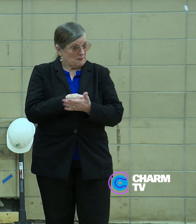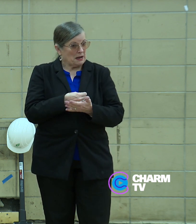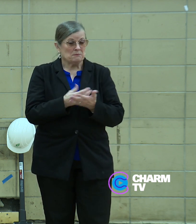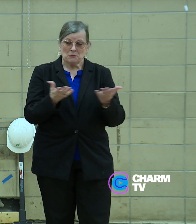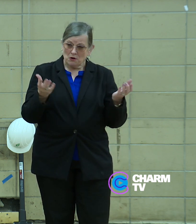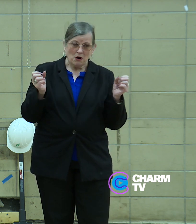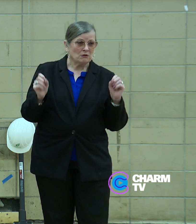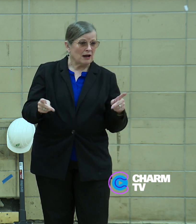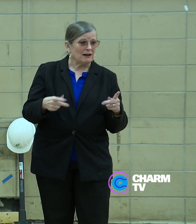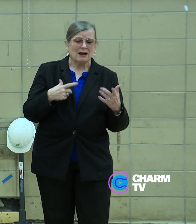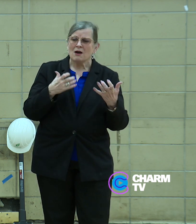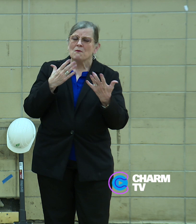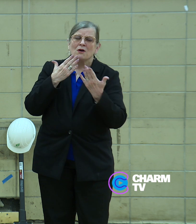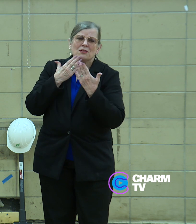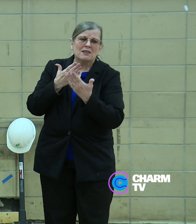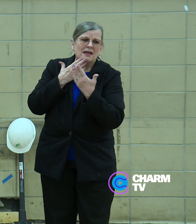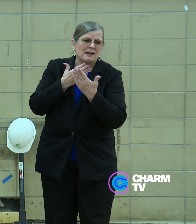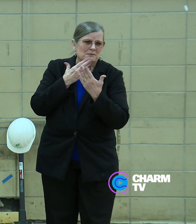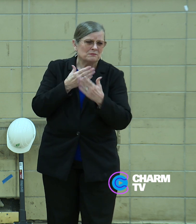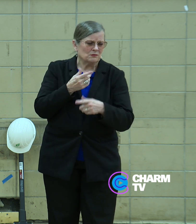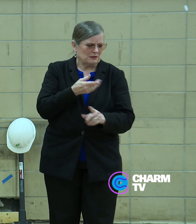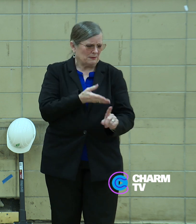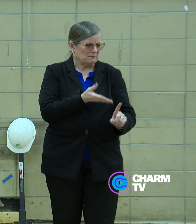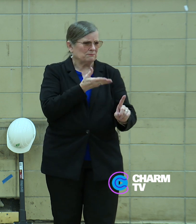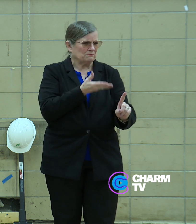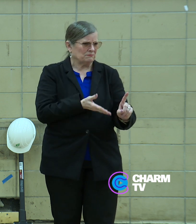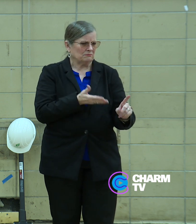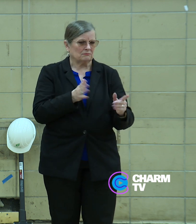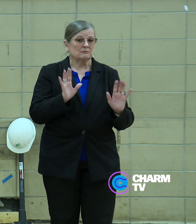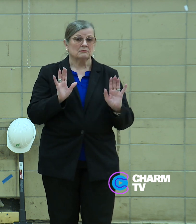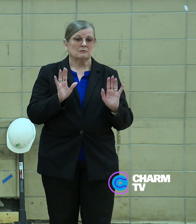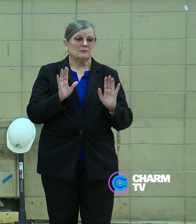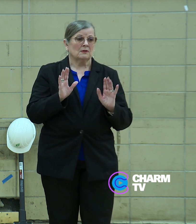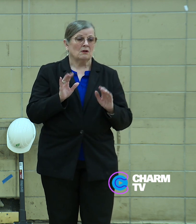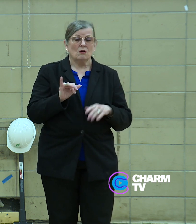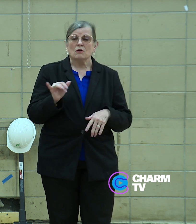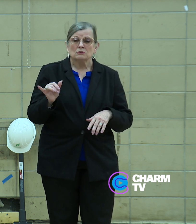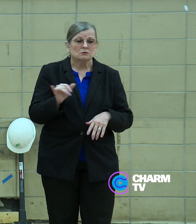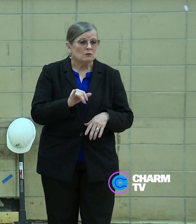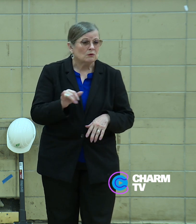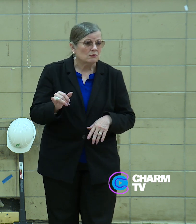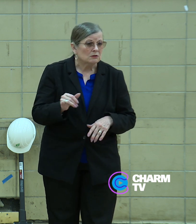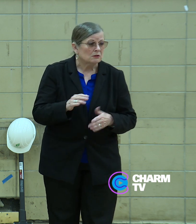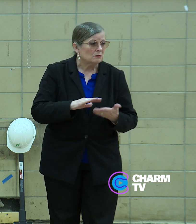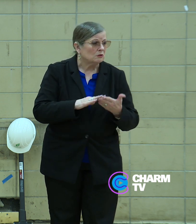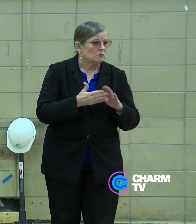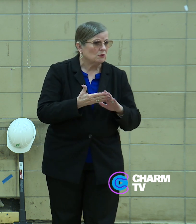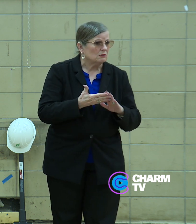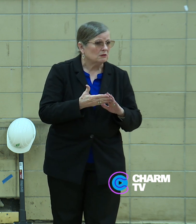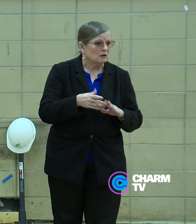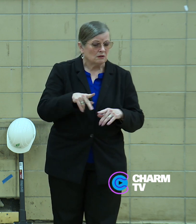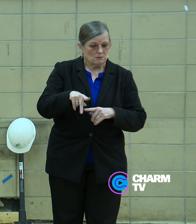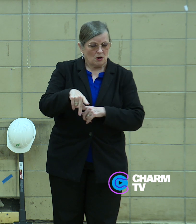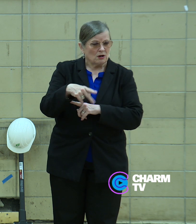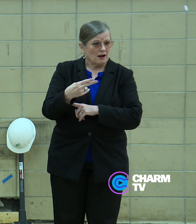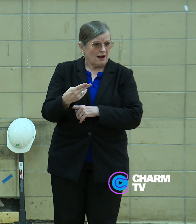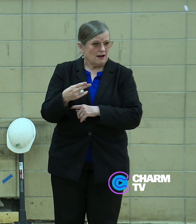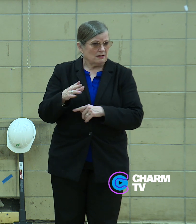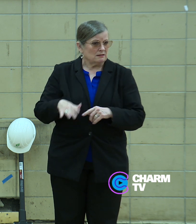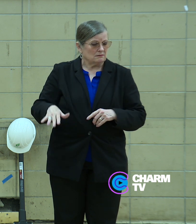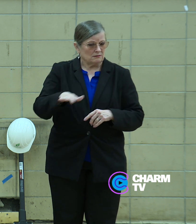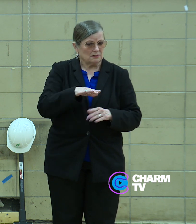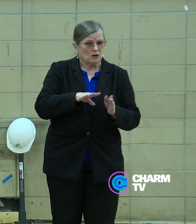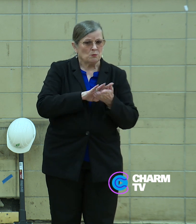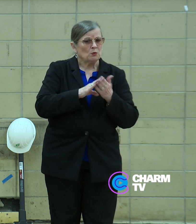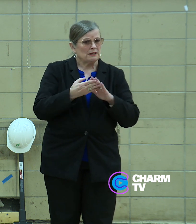say thank you to him. Also, the community, Park Heights Community Development,